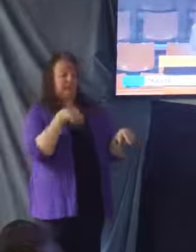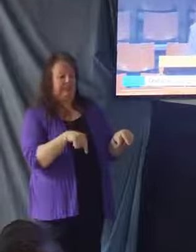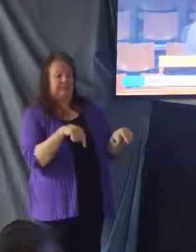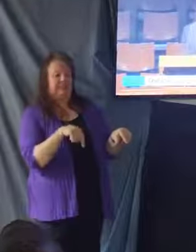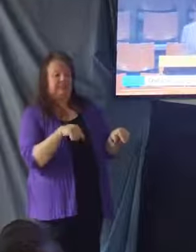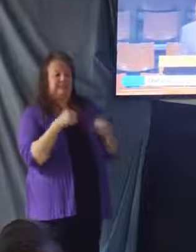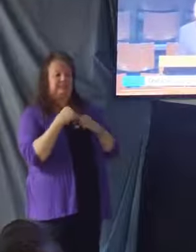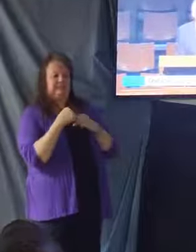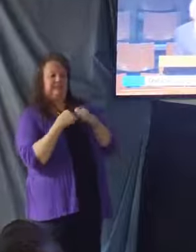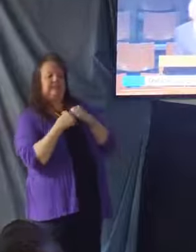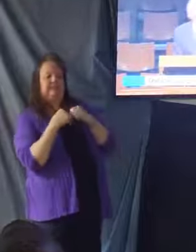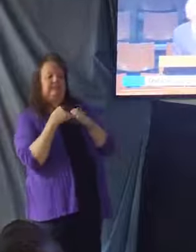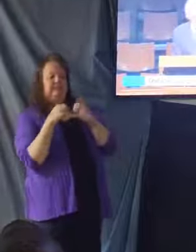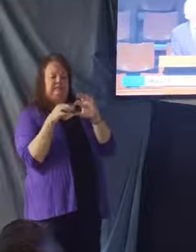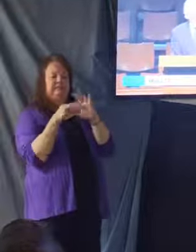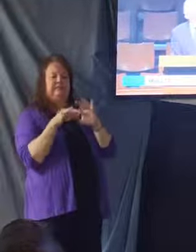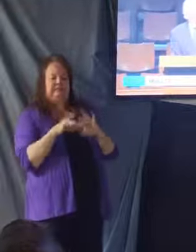of construction,